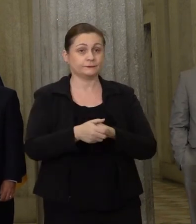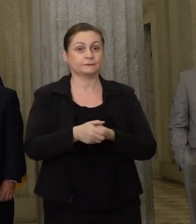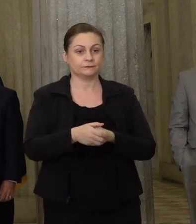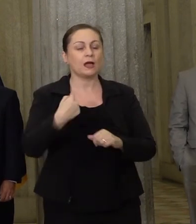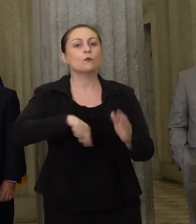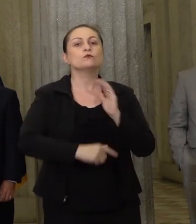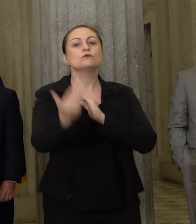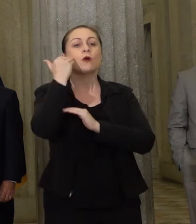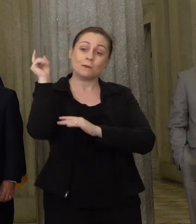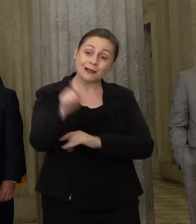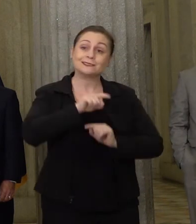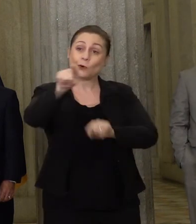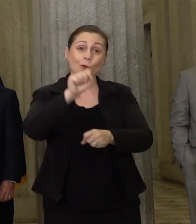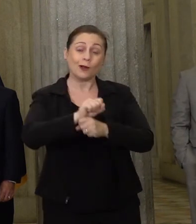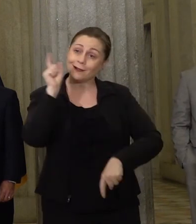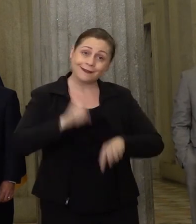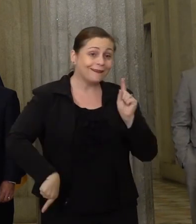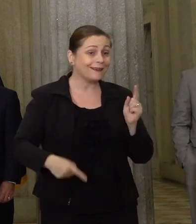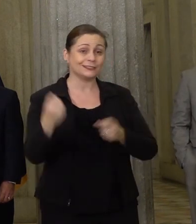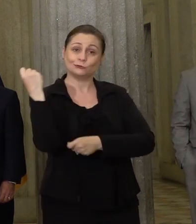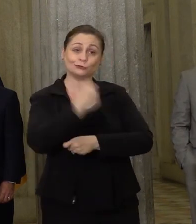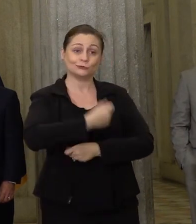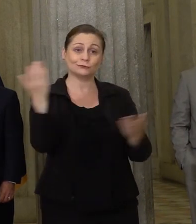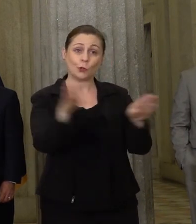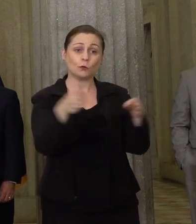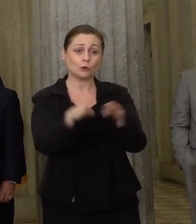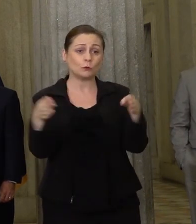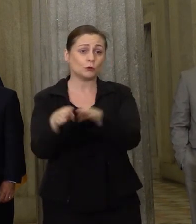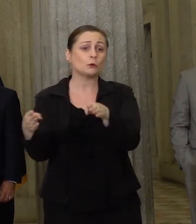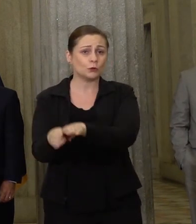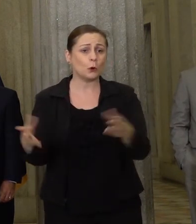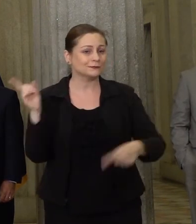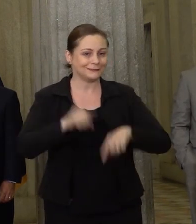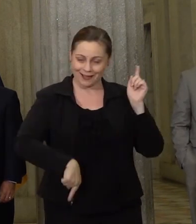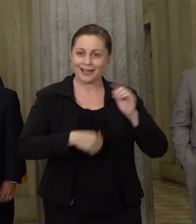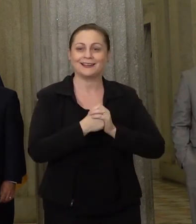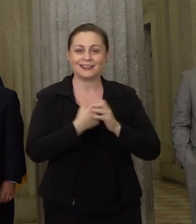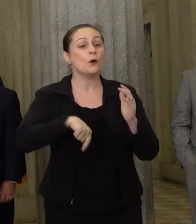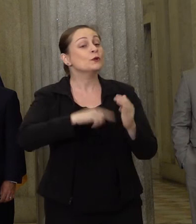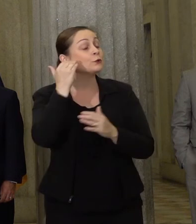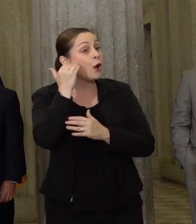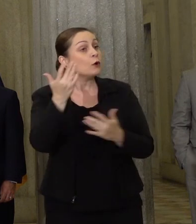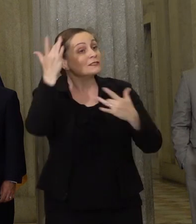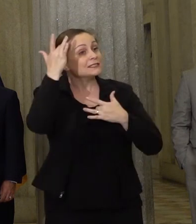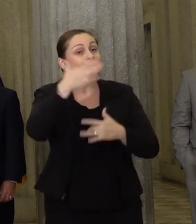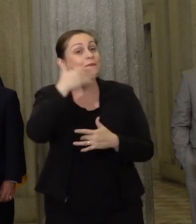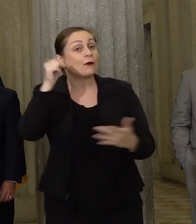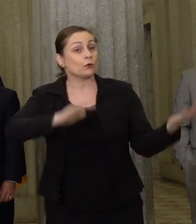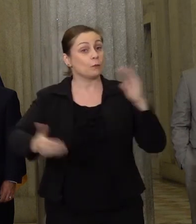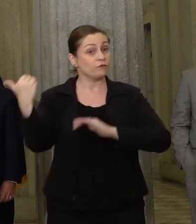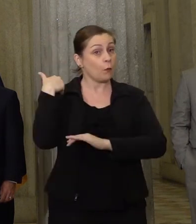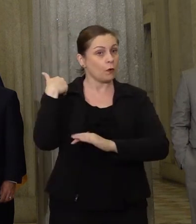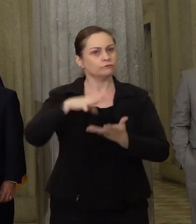we must go to work. We cannot shut down. But at the same time, we know now, we know this disease better than we did before.